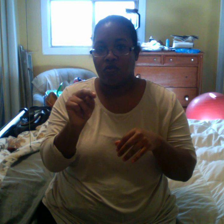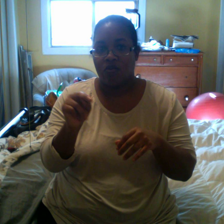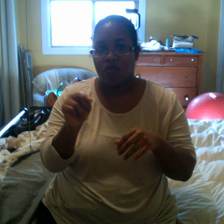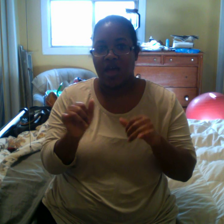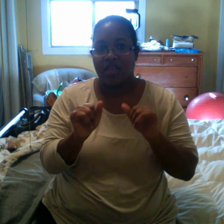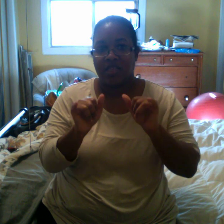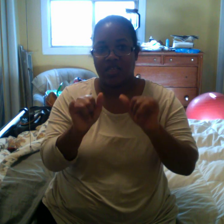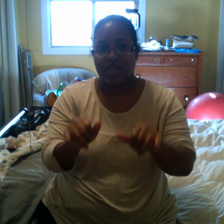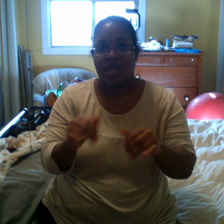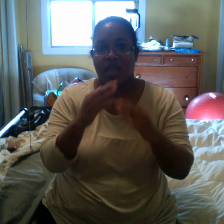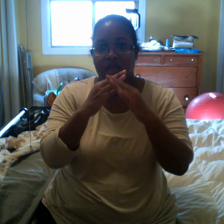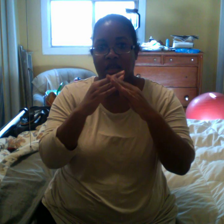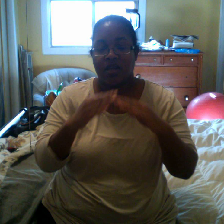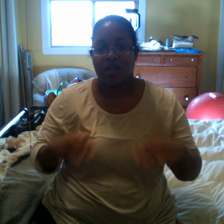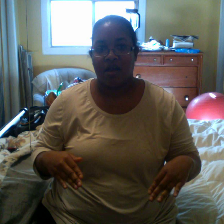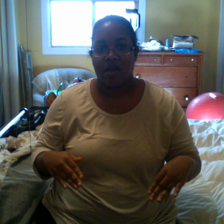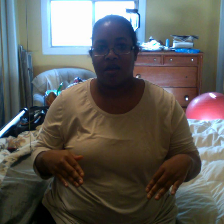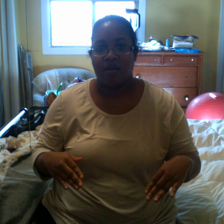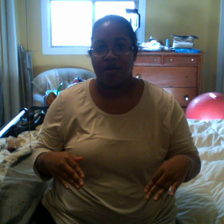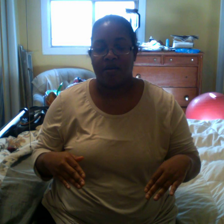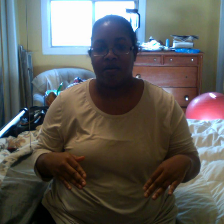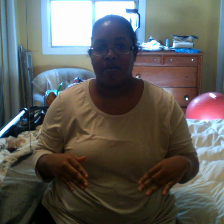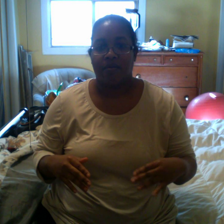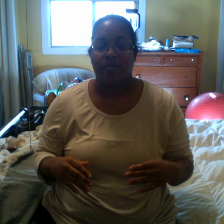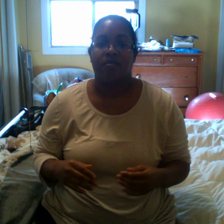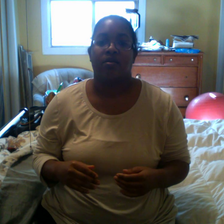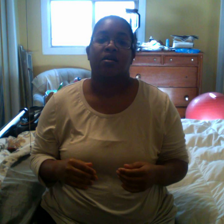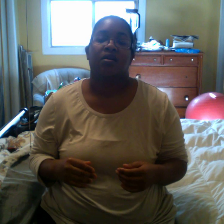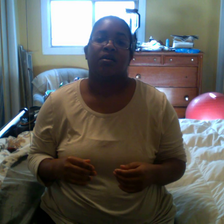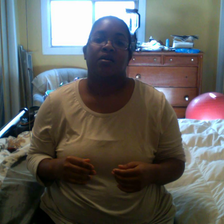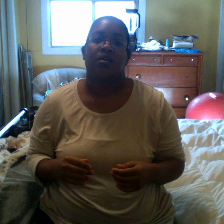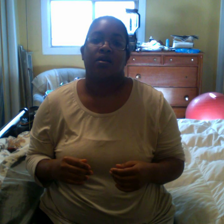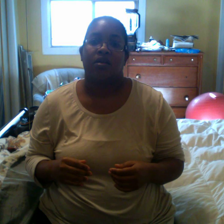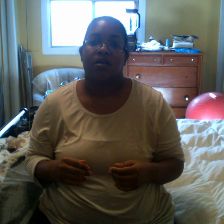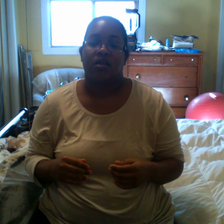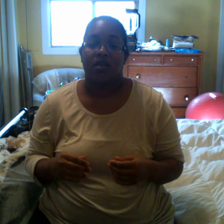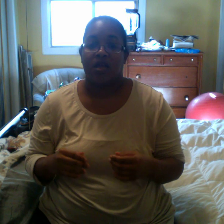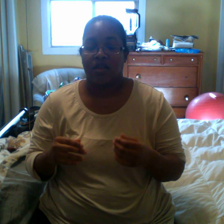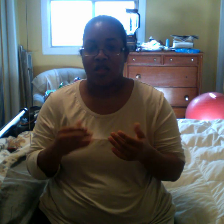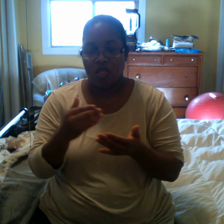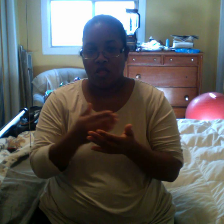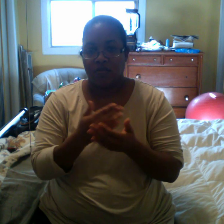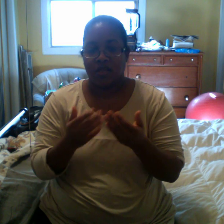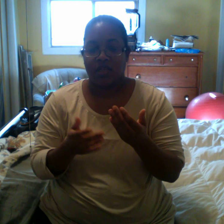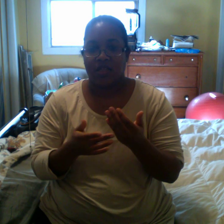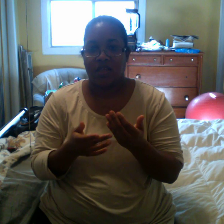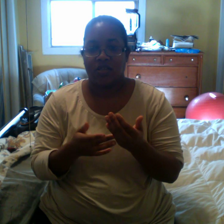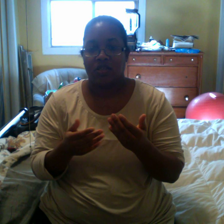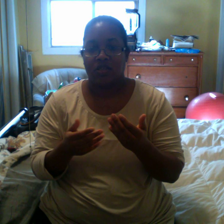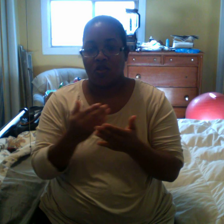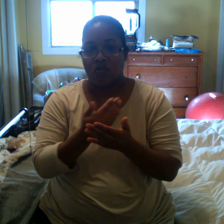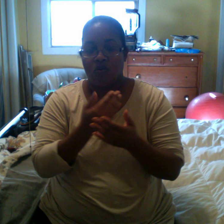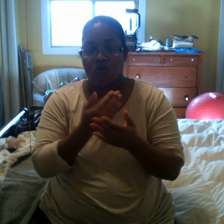like broccoli as much as he likes banana. Enter optogenetics. This is a revolutionary new tool that's taking neuroscience by storm. And in this